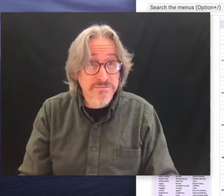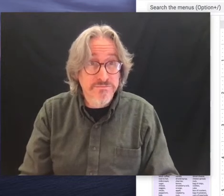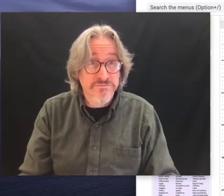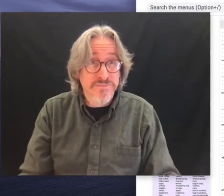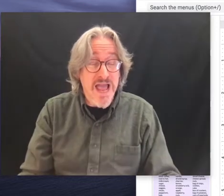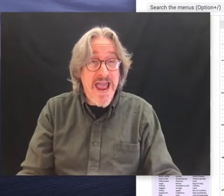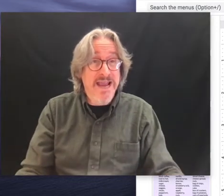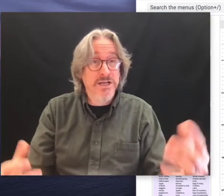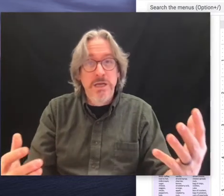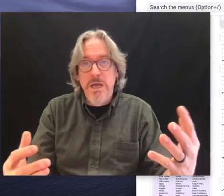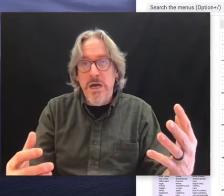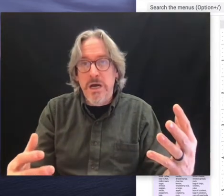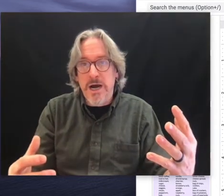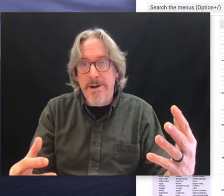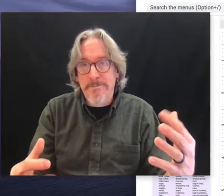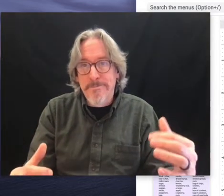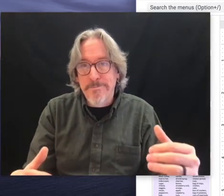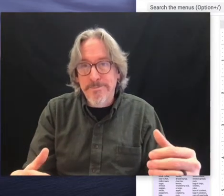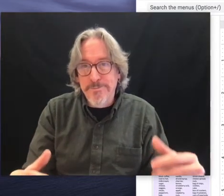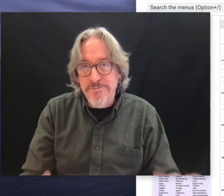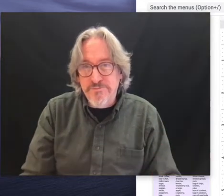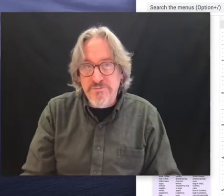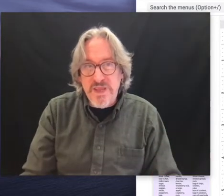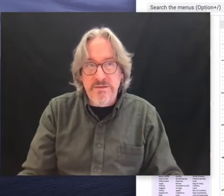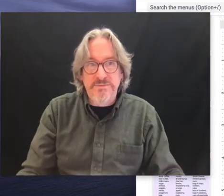Parasailing. And